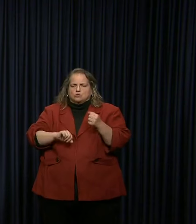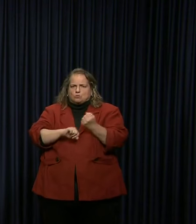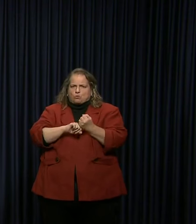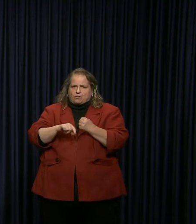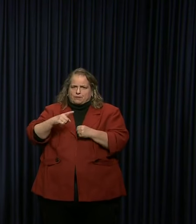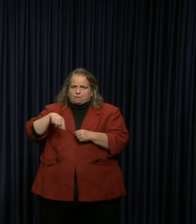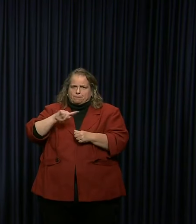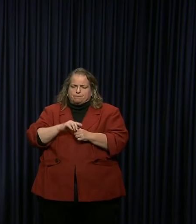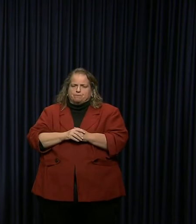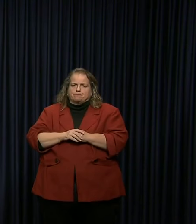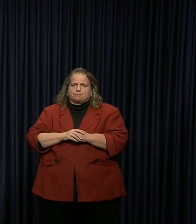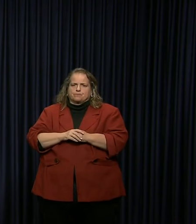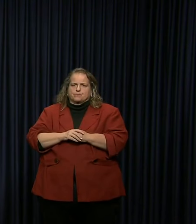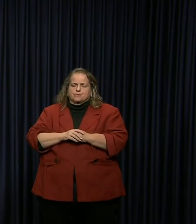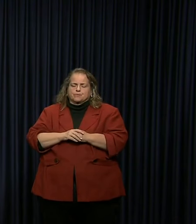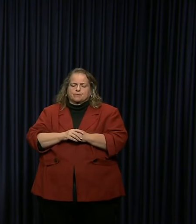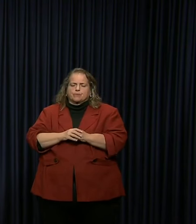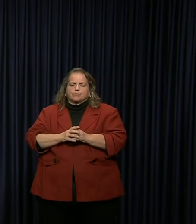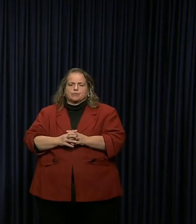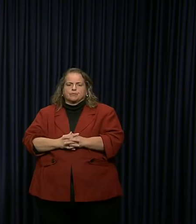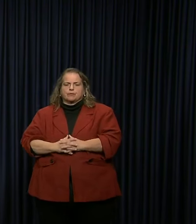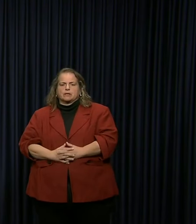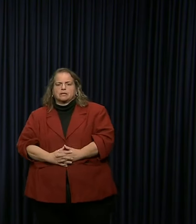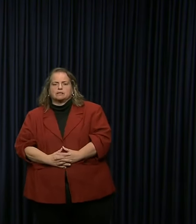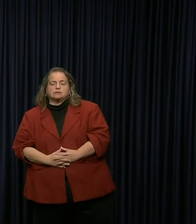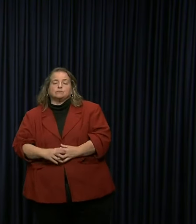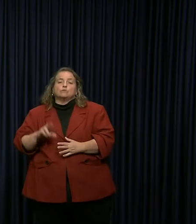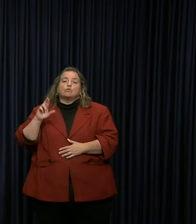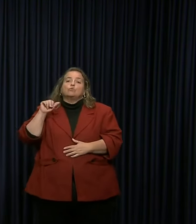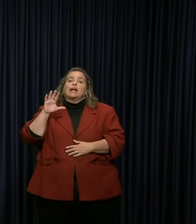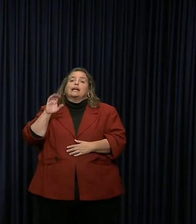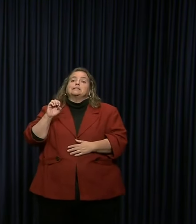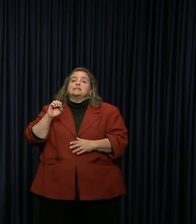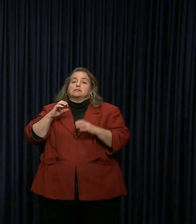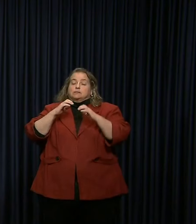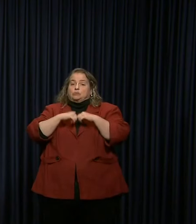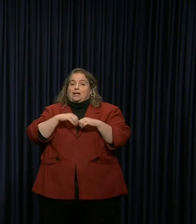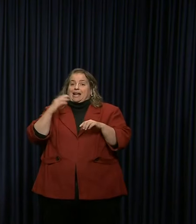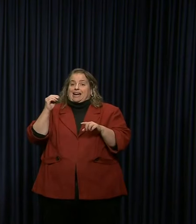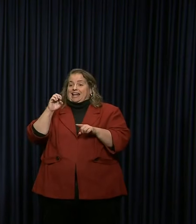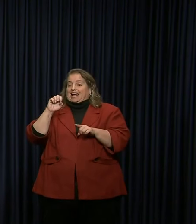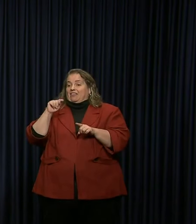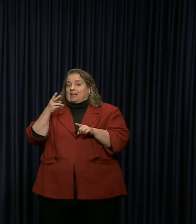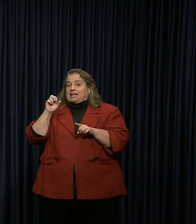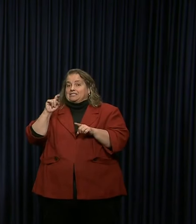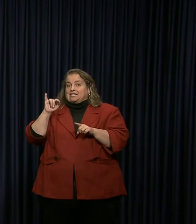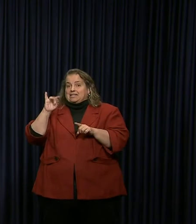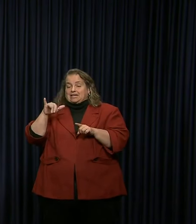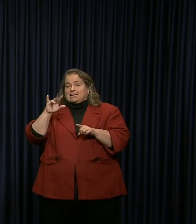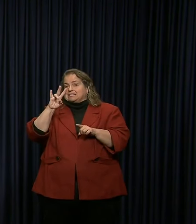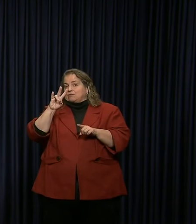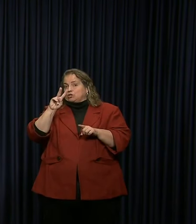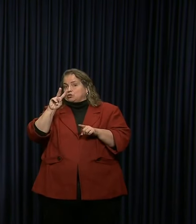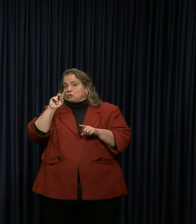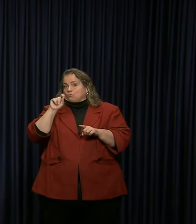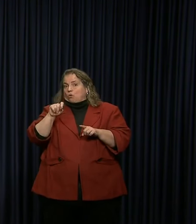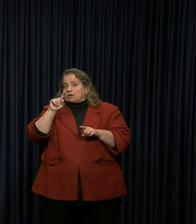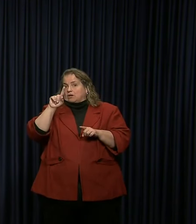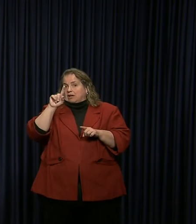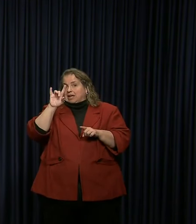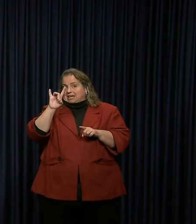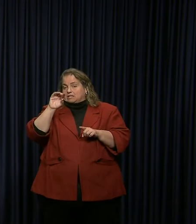them. Breakdown of race and ethnicity. We know